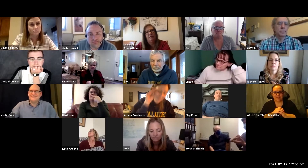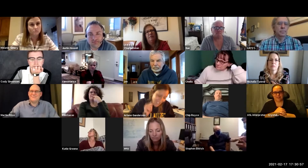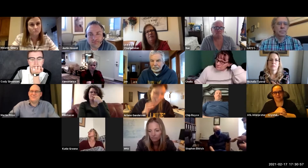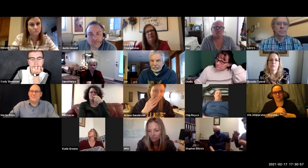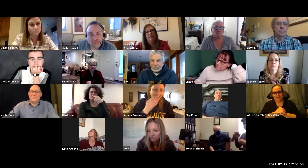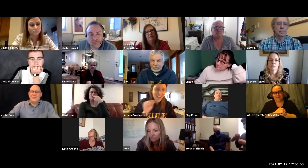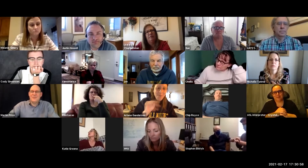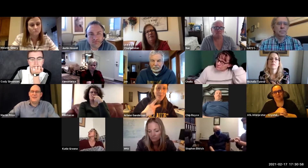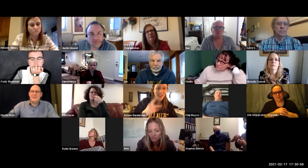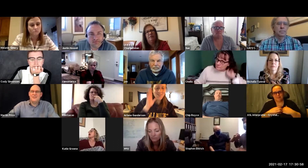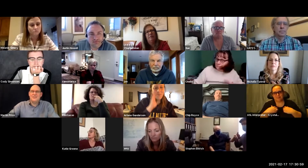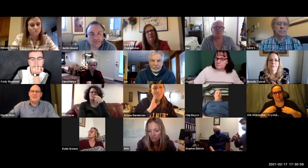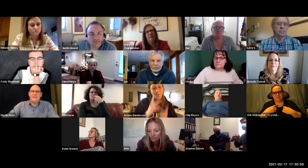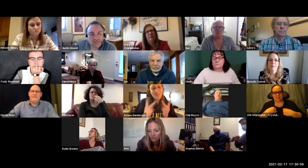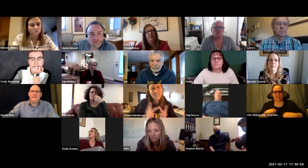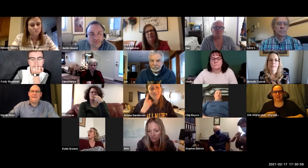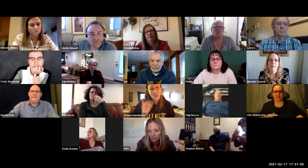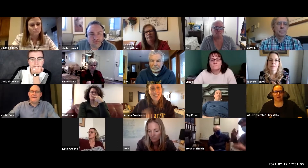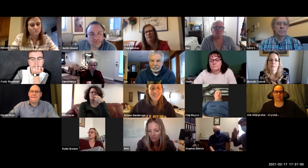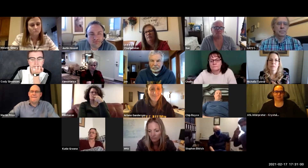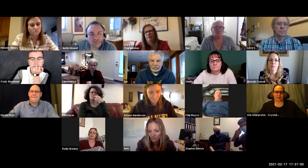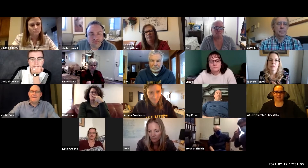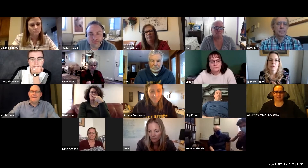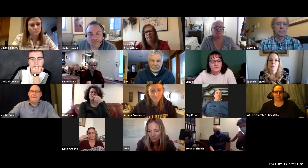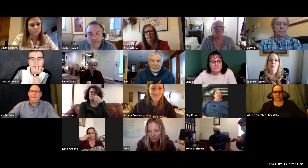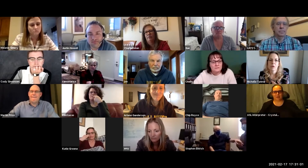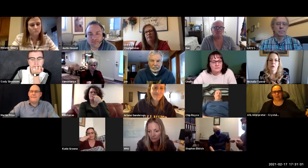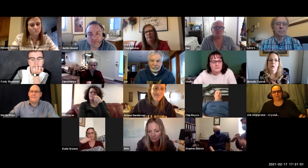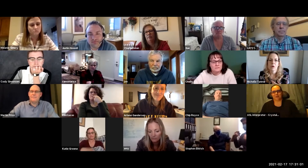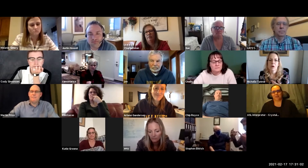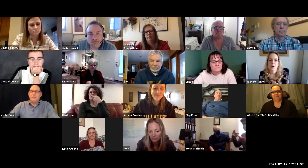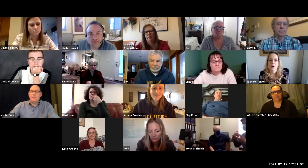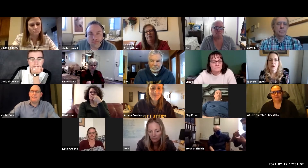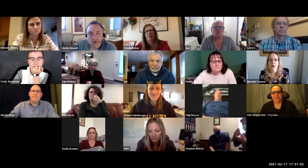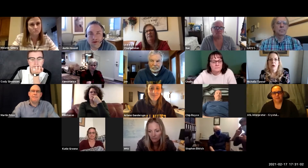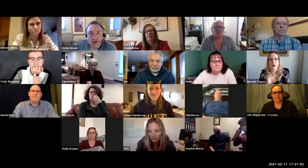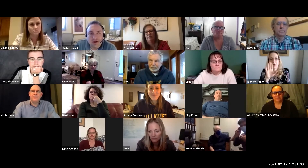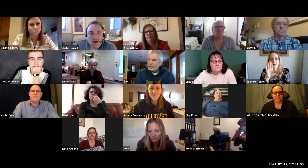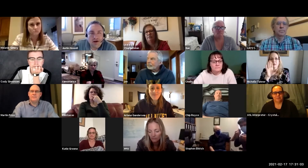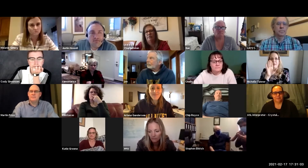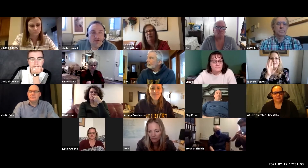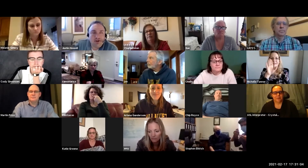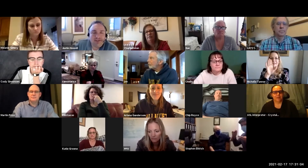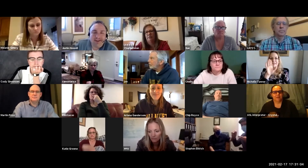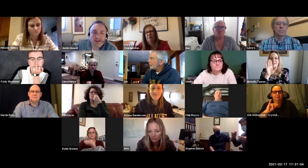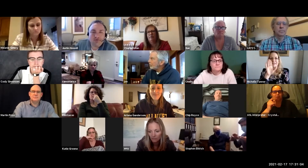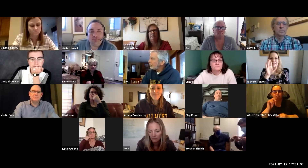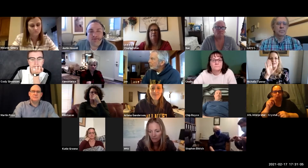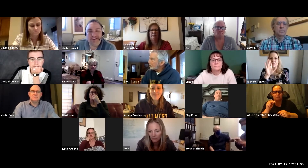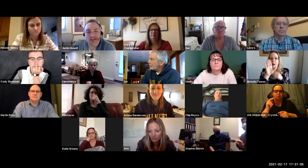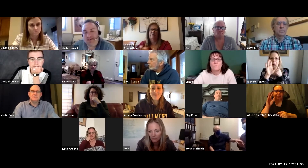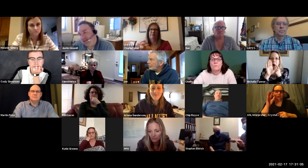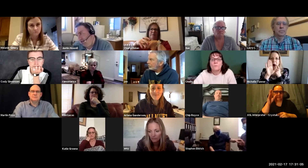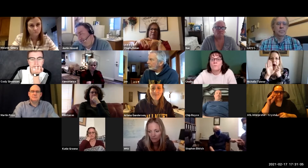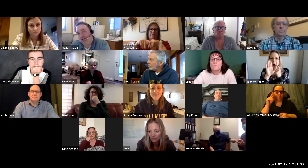place for it. So Michelle Tanner and Martin Price, I think, would be a great place for it. Michelle Tanner will